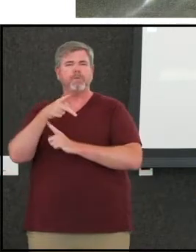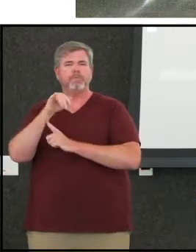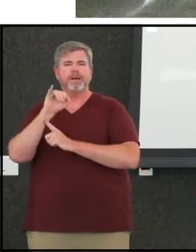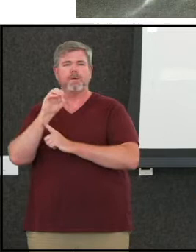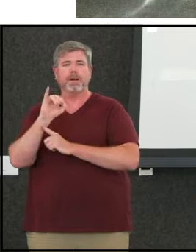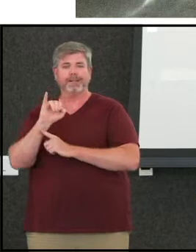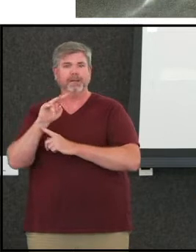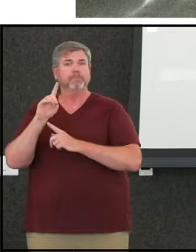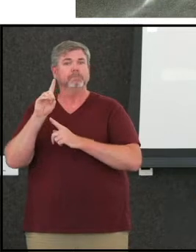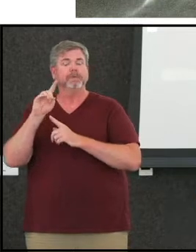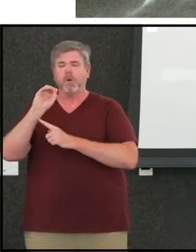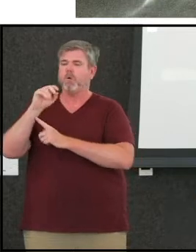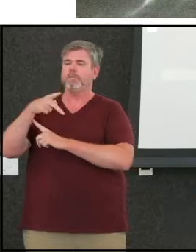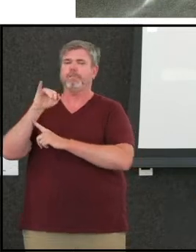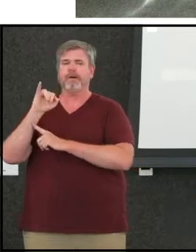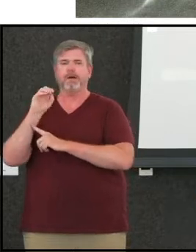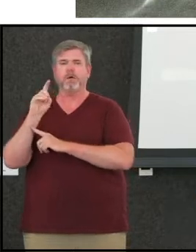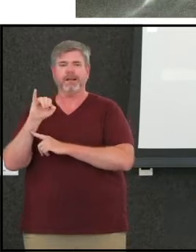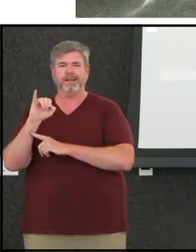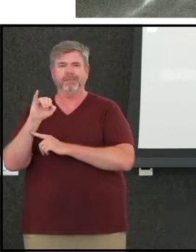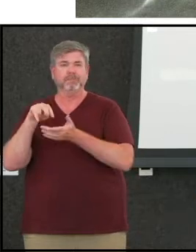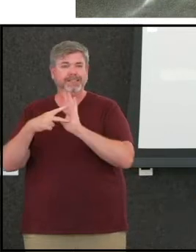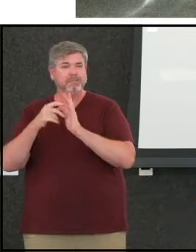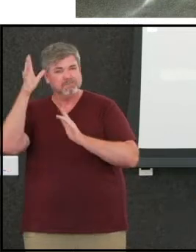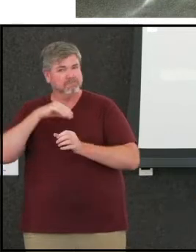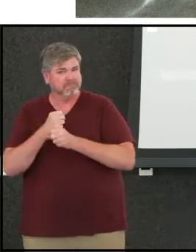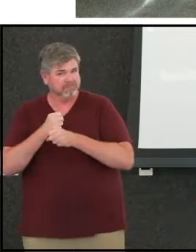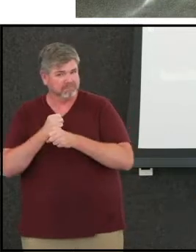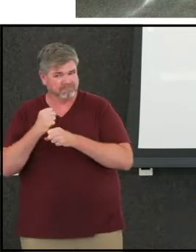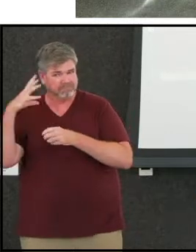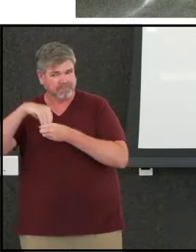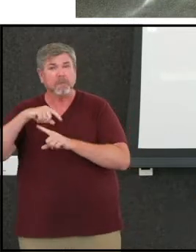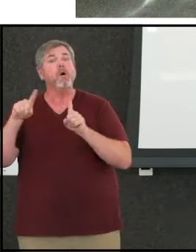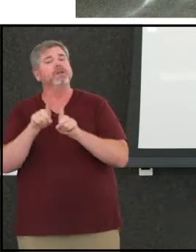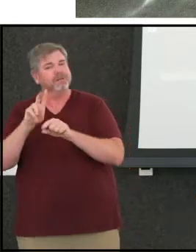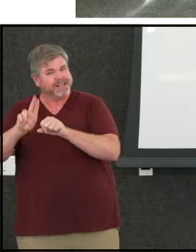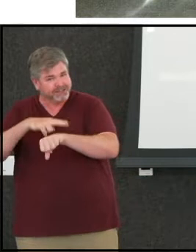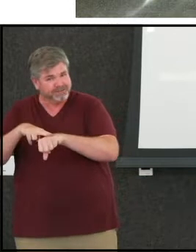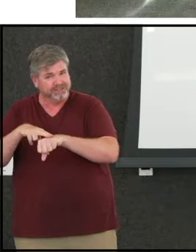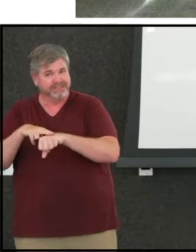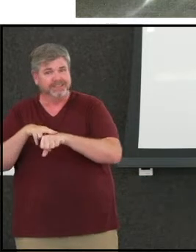But fentanyl is also natural. That has been used for a generation, over years and years, for